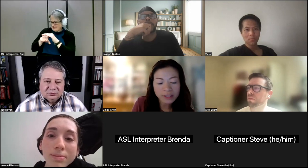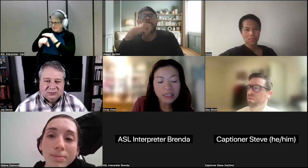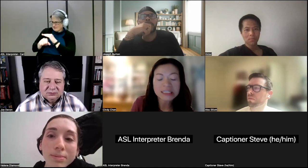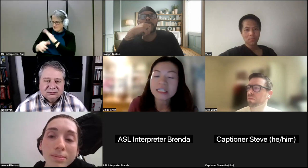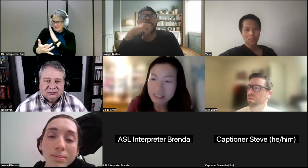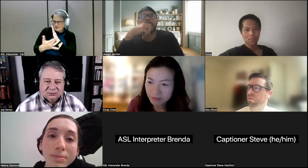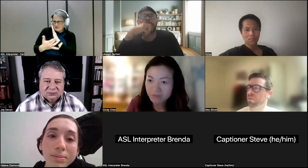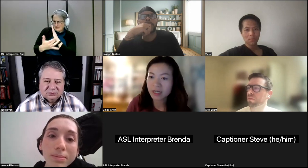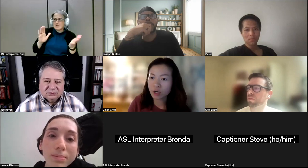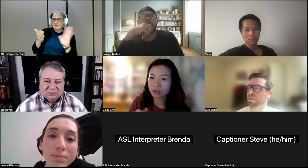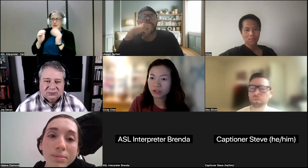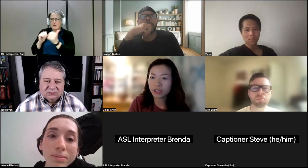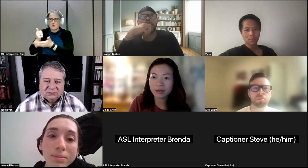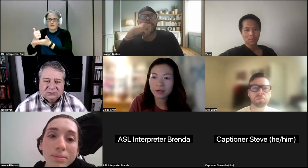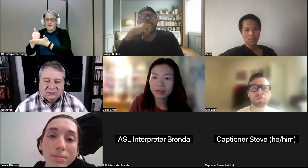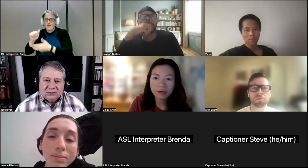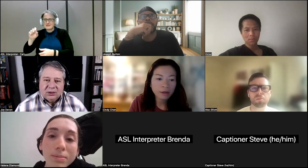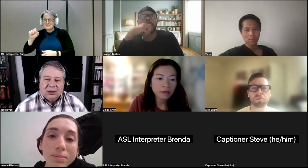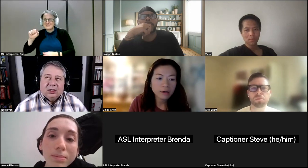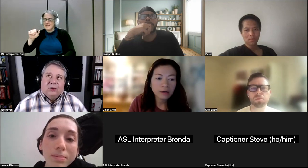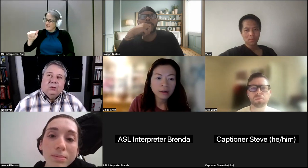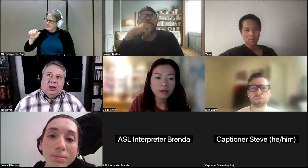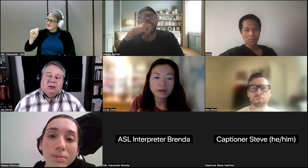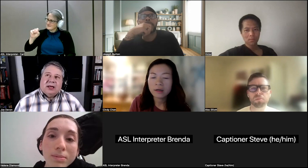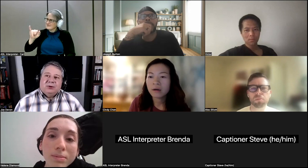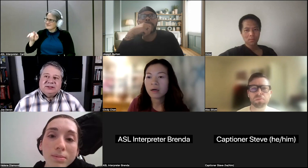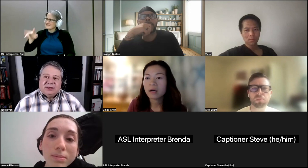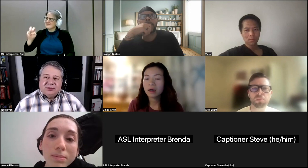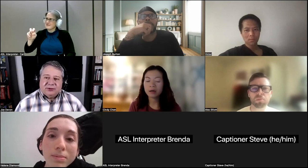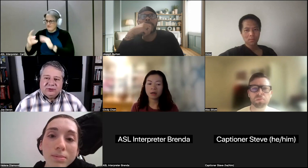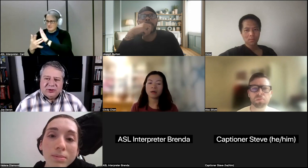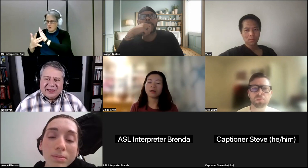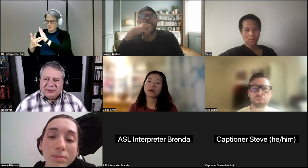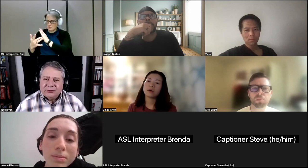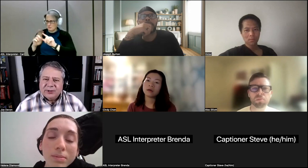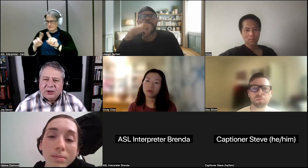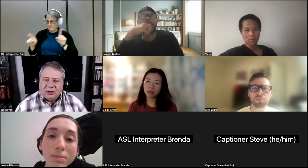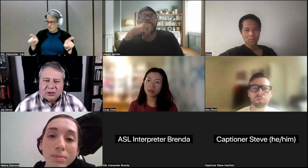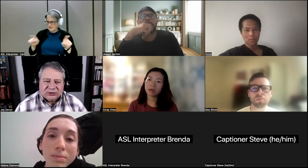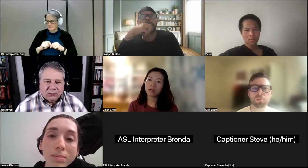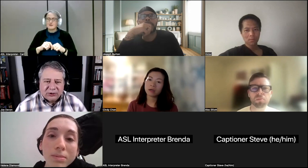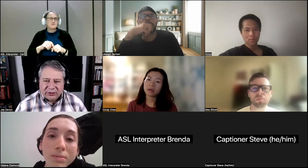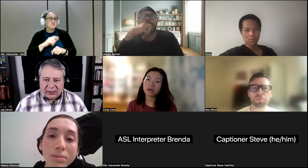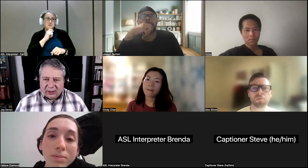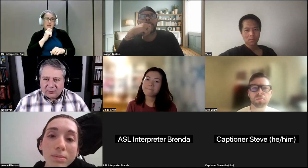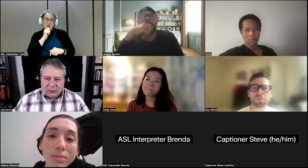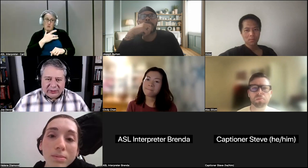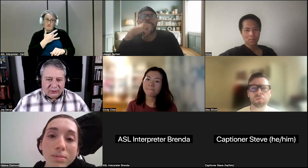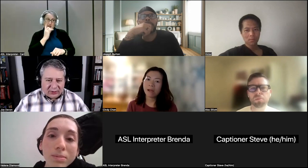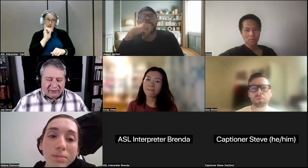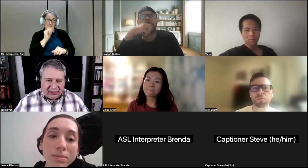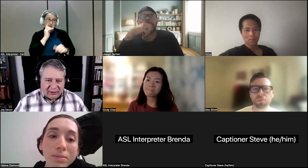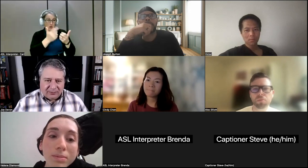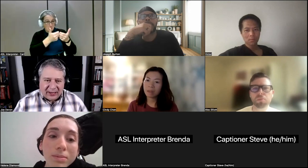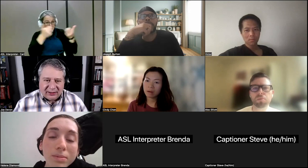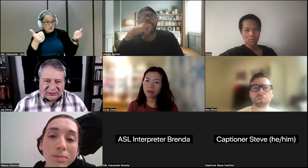versus assistive technology? Well, I wouldn't say that the two are that different, but also I'm wondering, are we going to